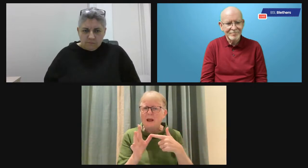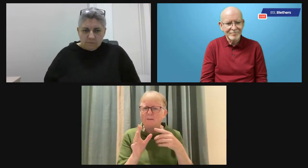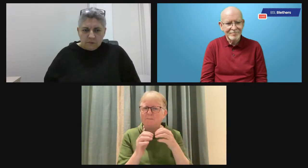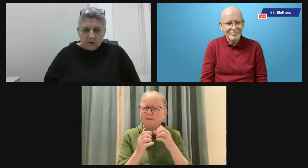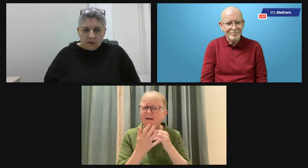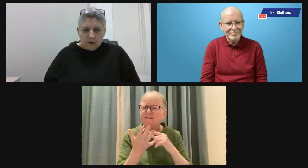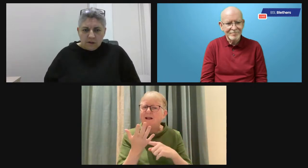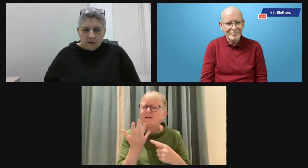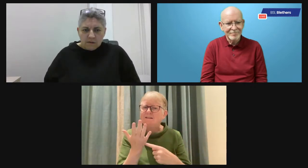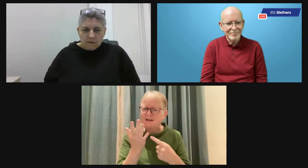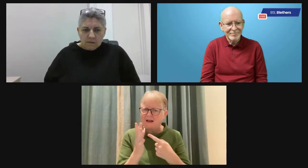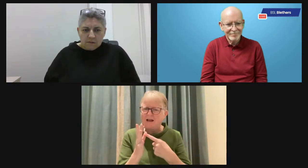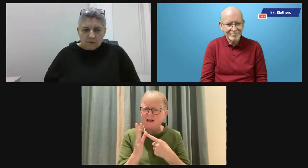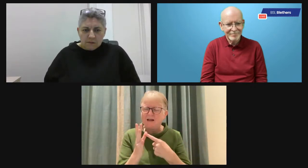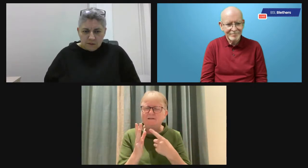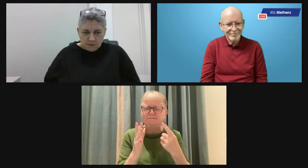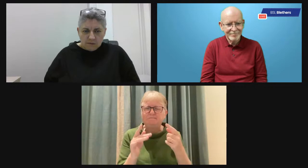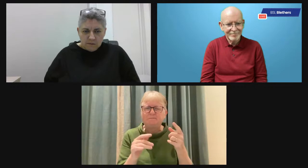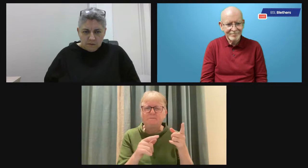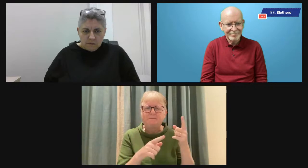back in 2006,